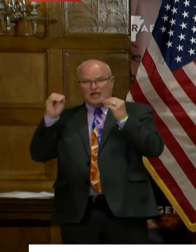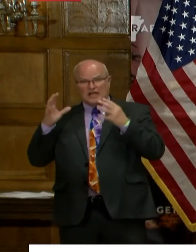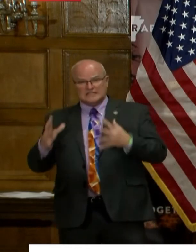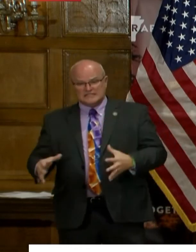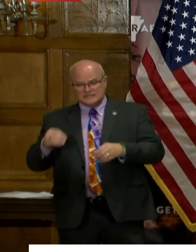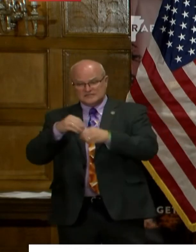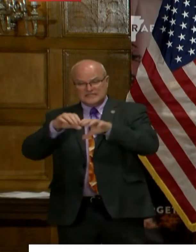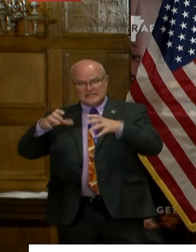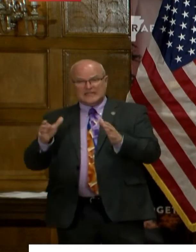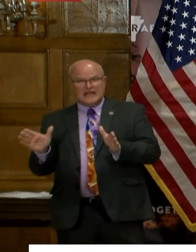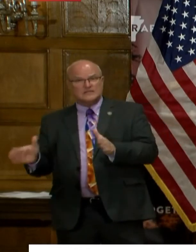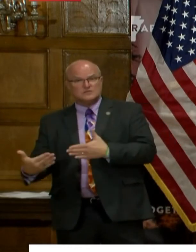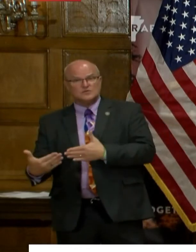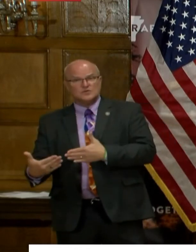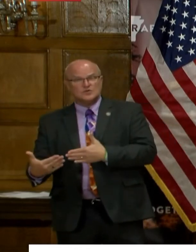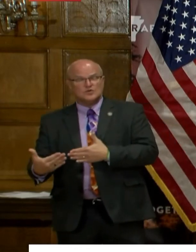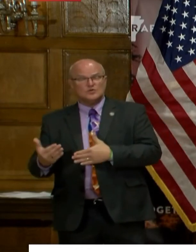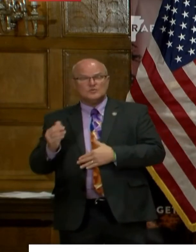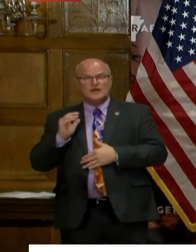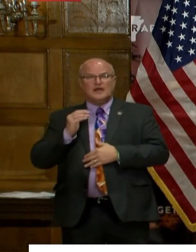the classroom.